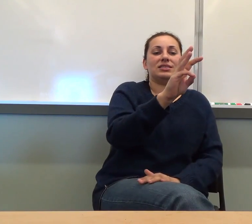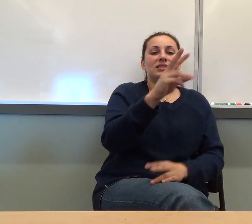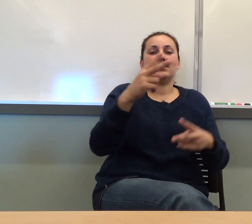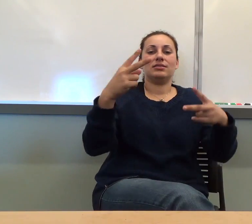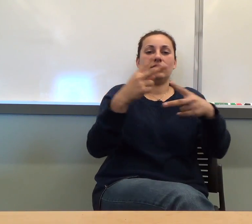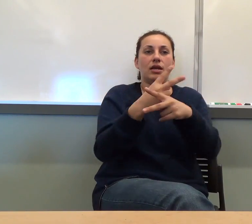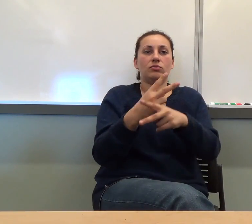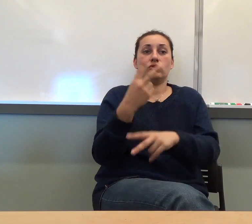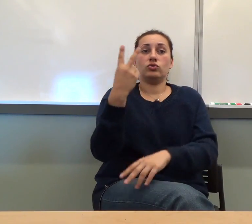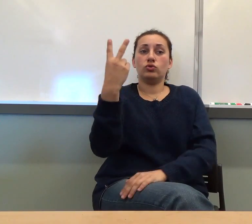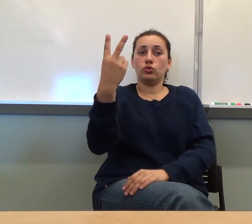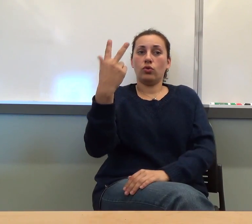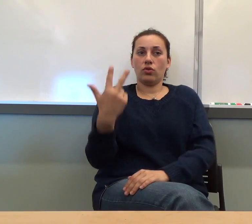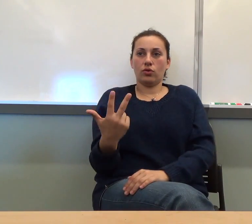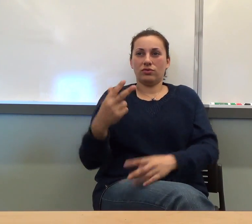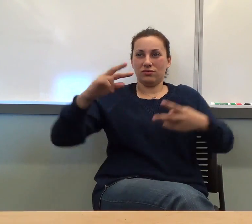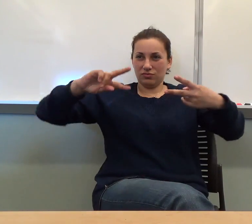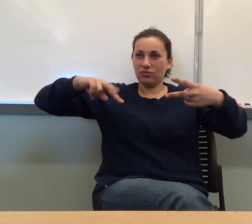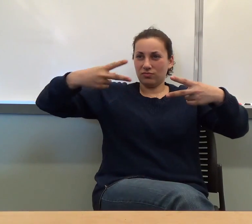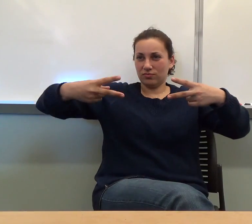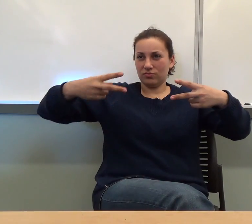And you are canceling.